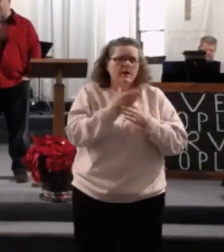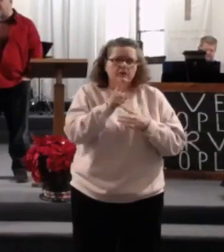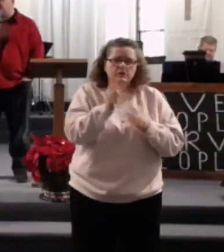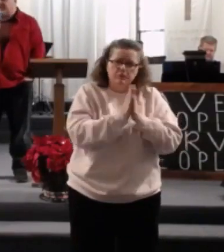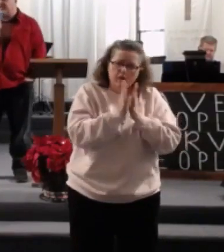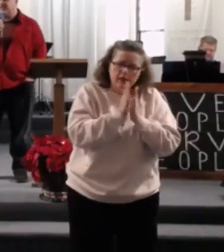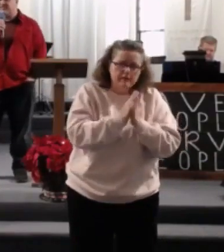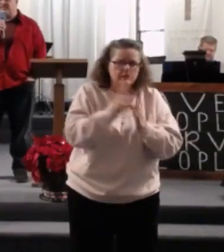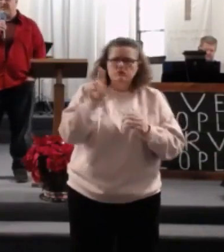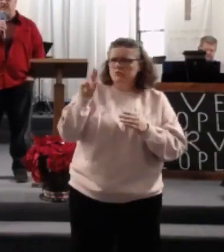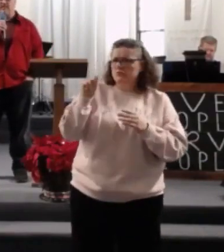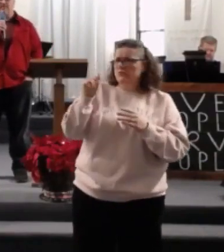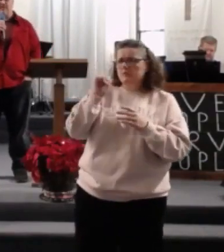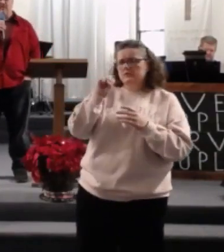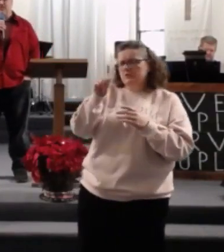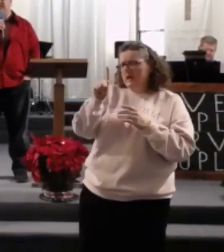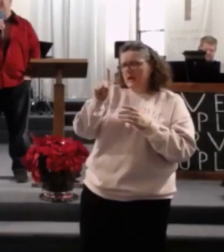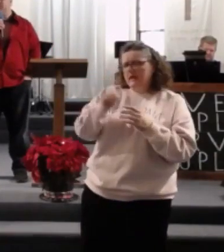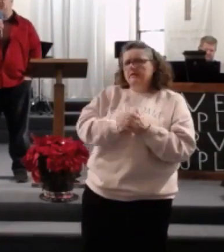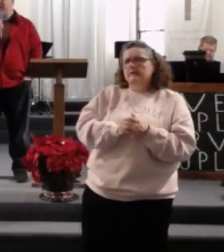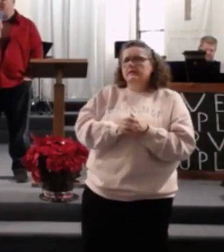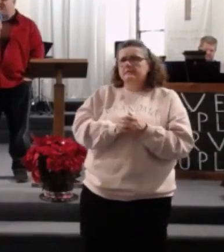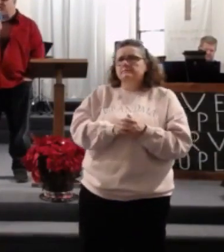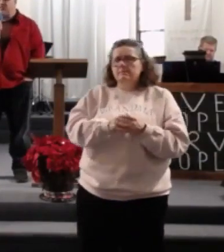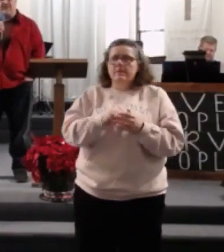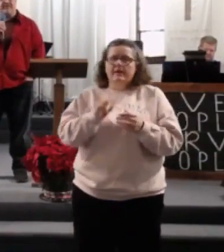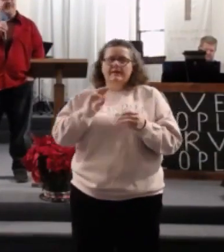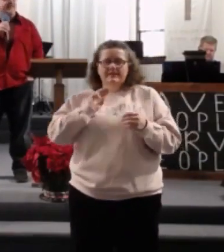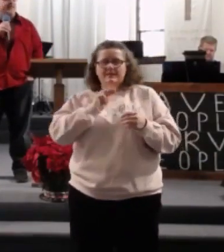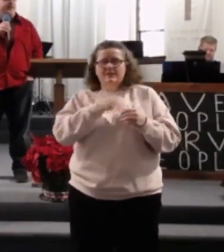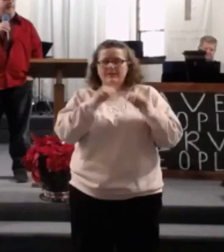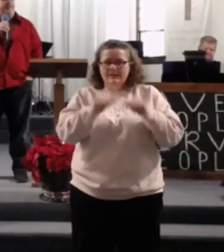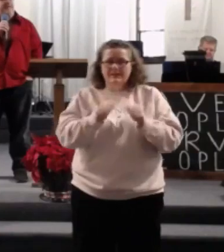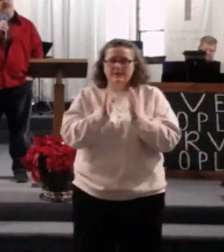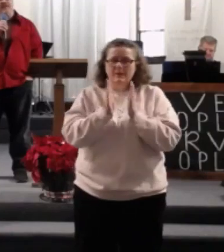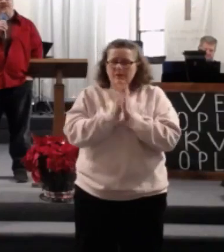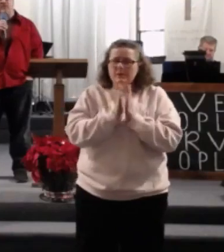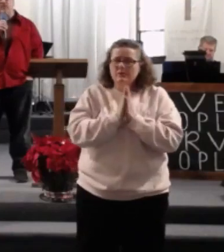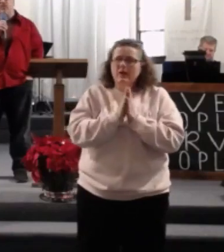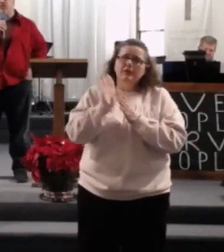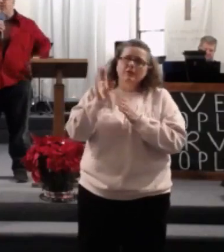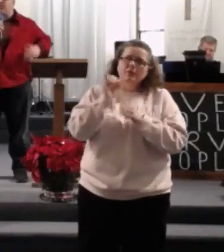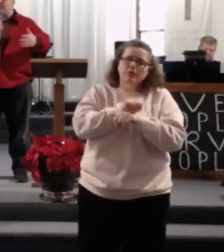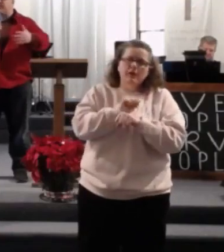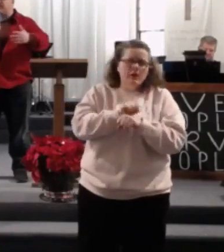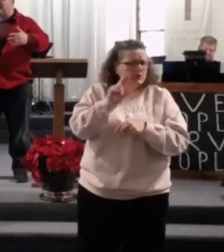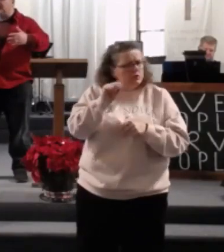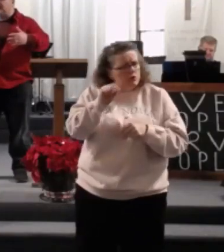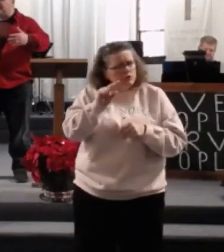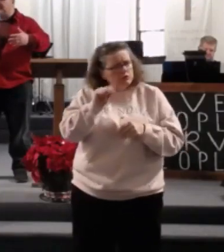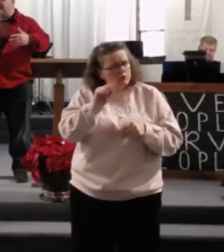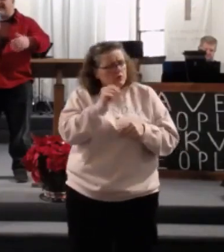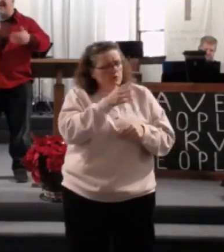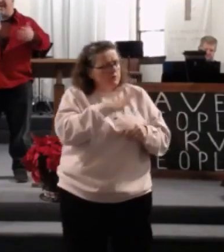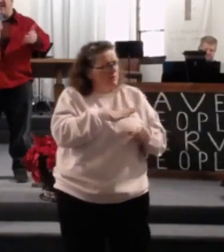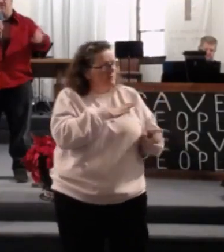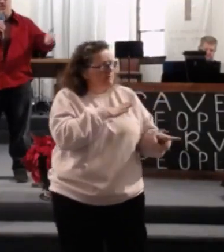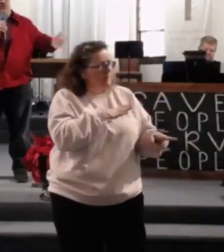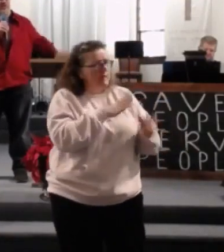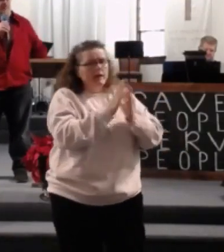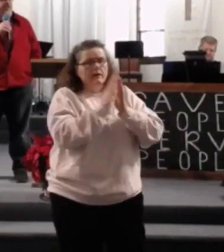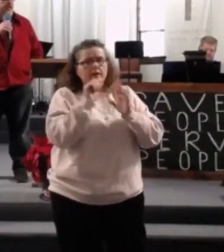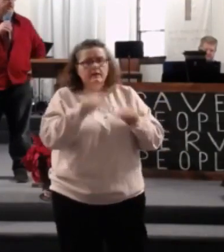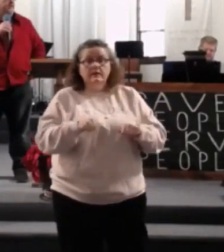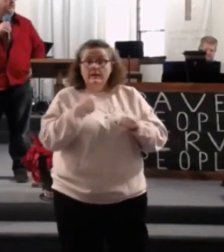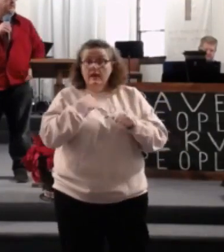not interrupting our prayer. It's, you know, trust me, we'll pray around you." And she goes, No. She goes, "Can I ask